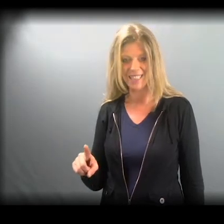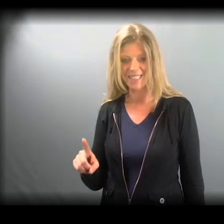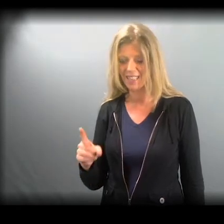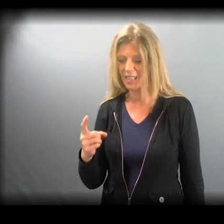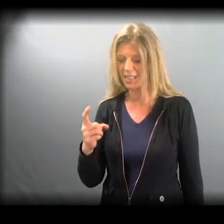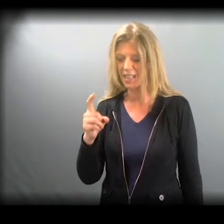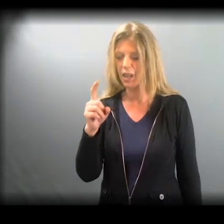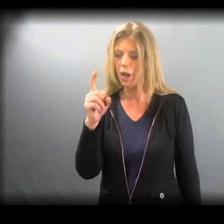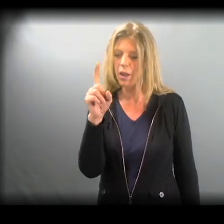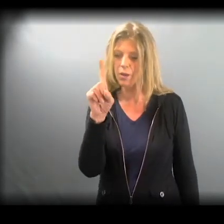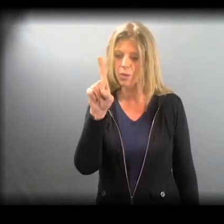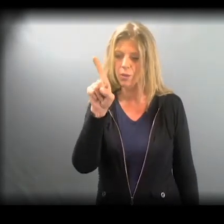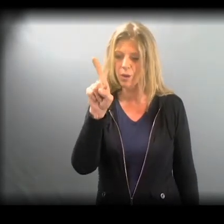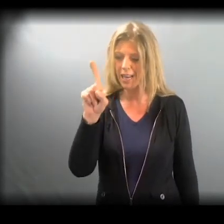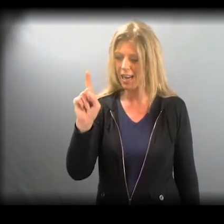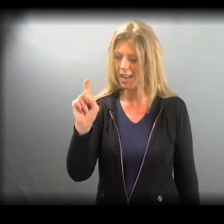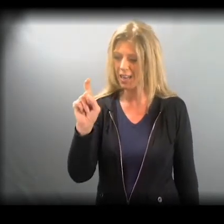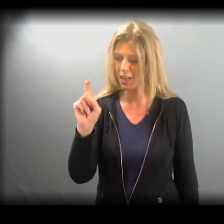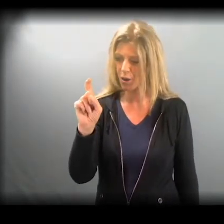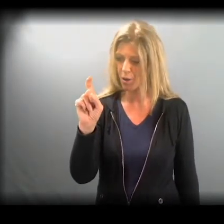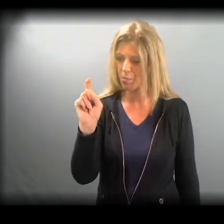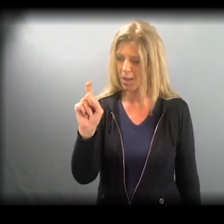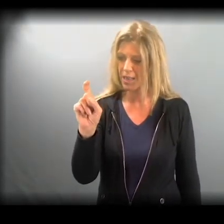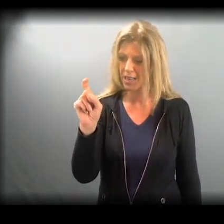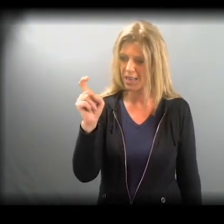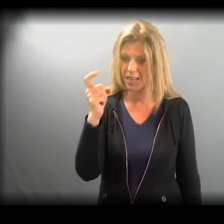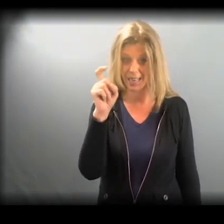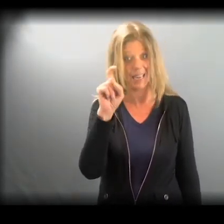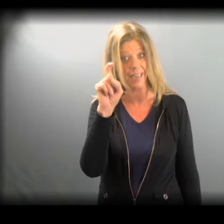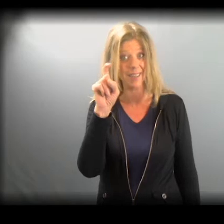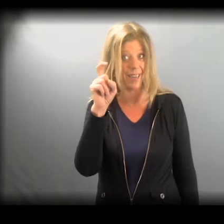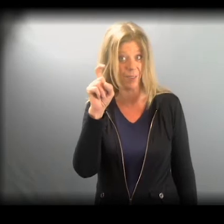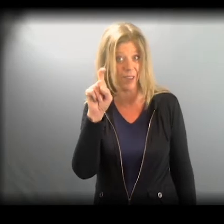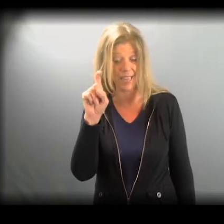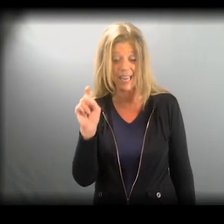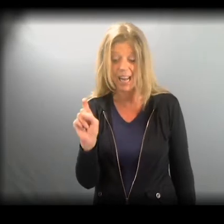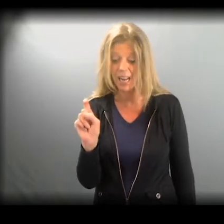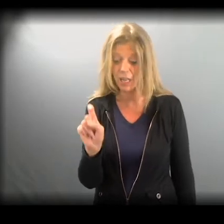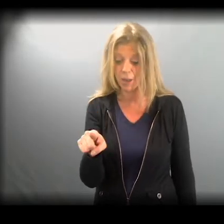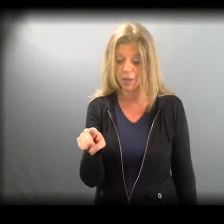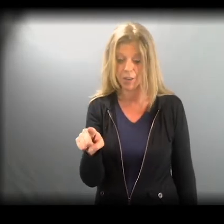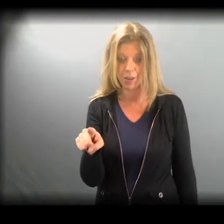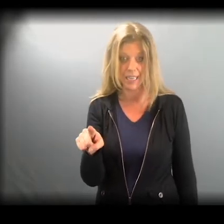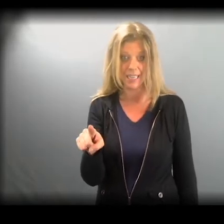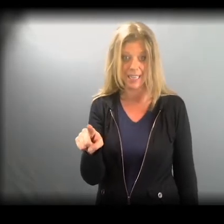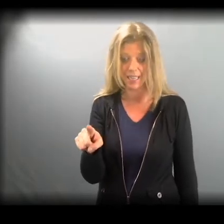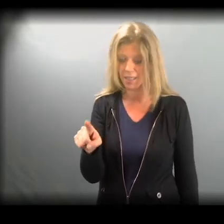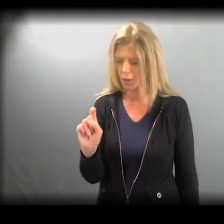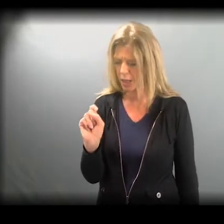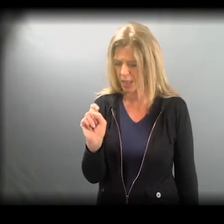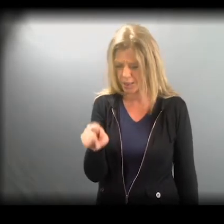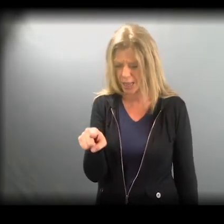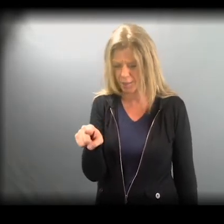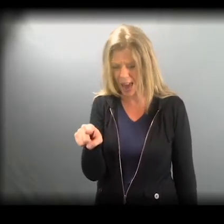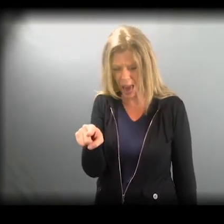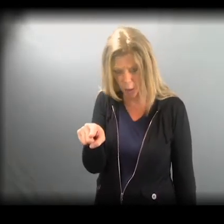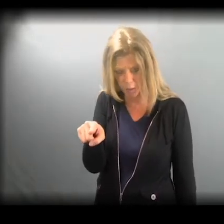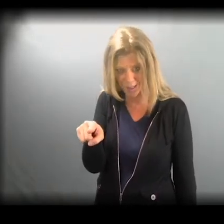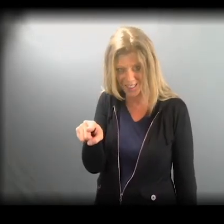Answer is your one hand, and you're going to bend it like an X hand, really, and then straighten it so that it's kind of out